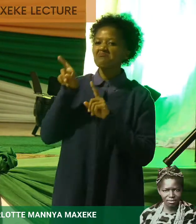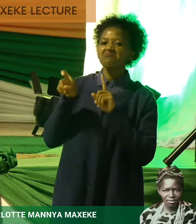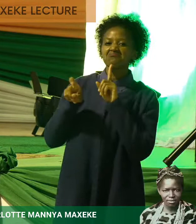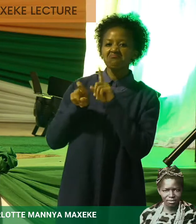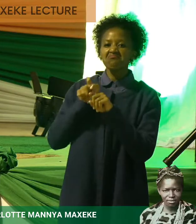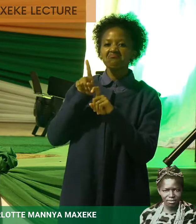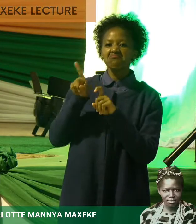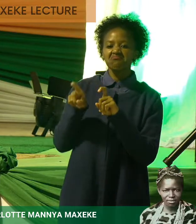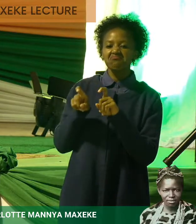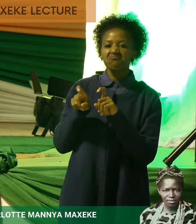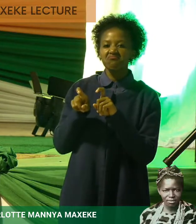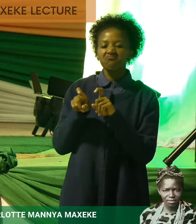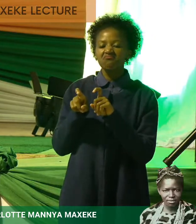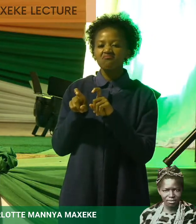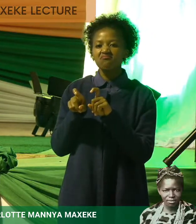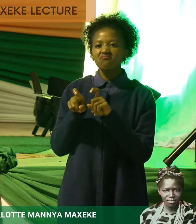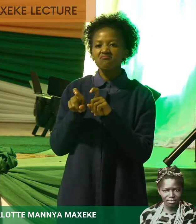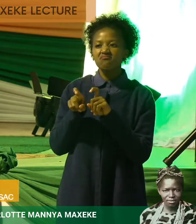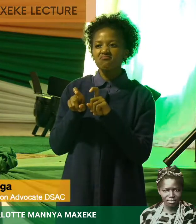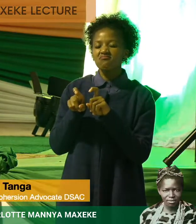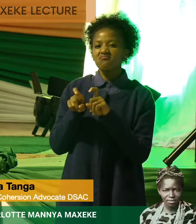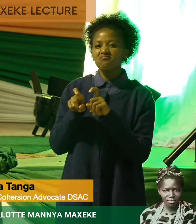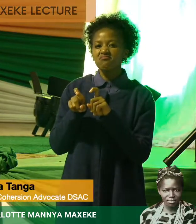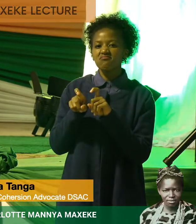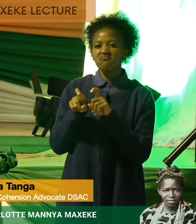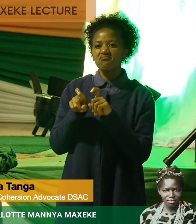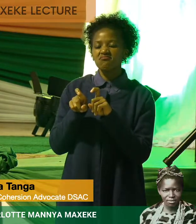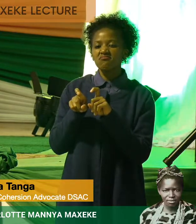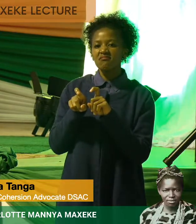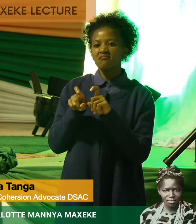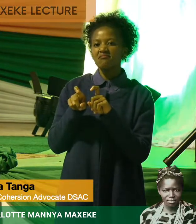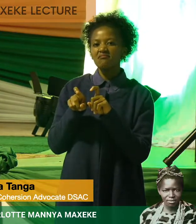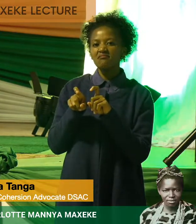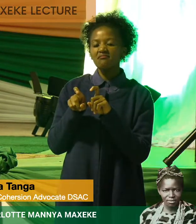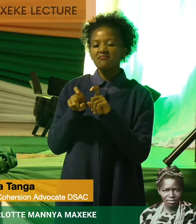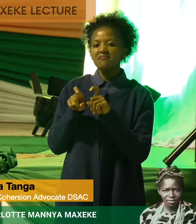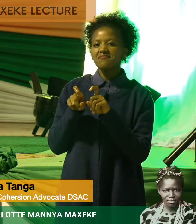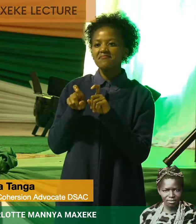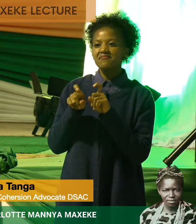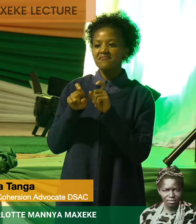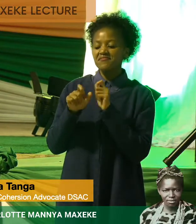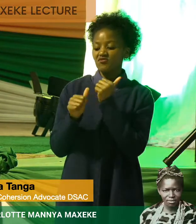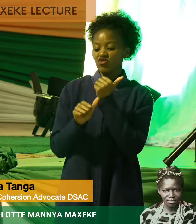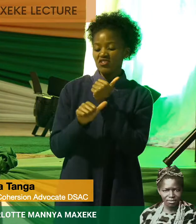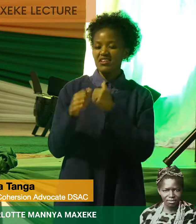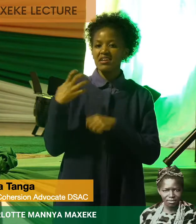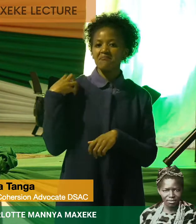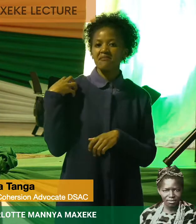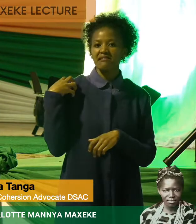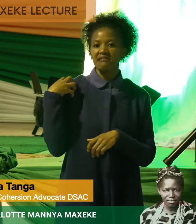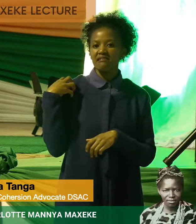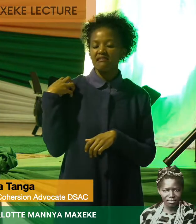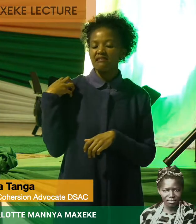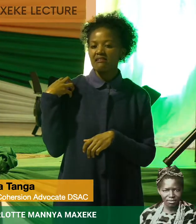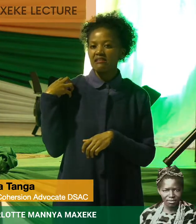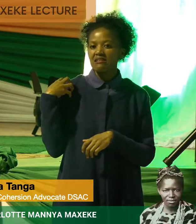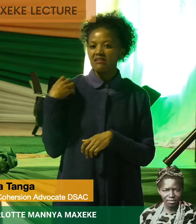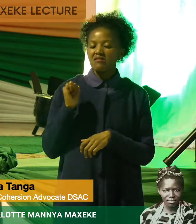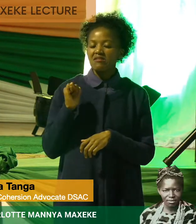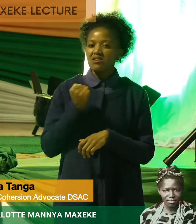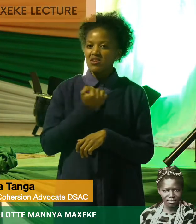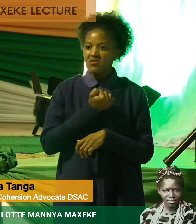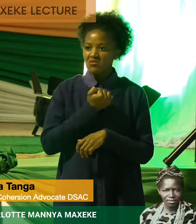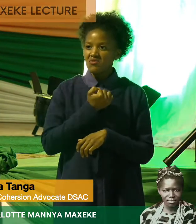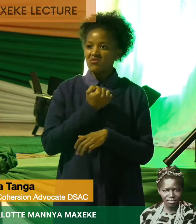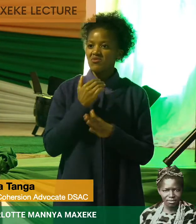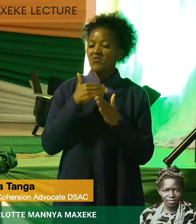imibuzo apha kusekela minister wethu